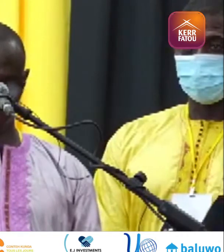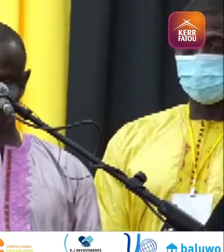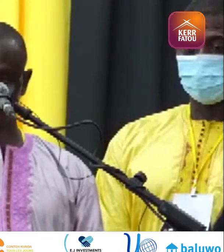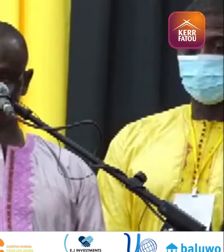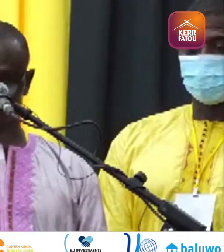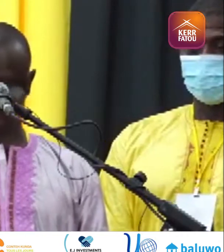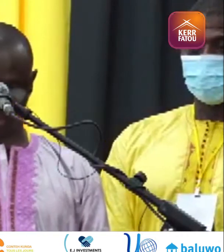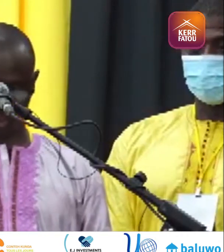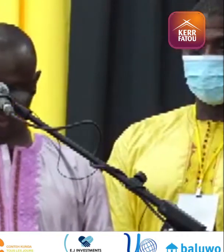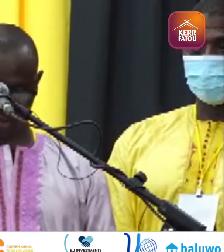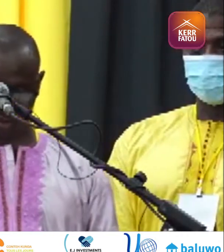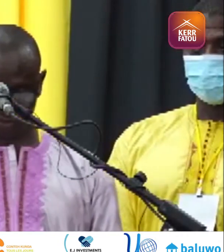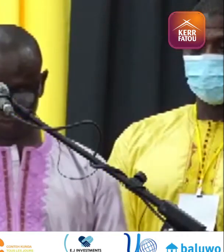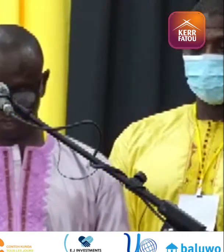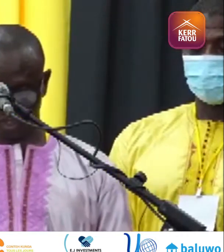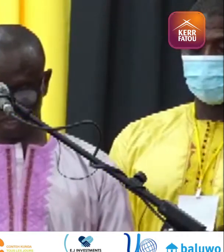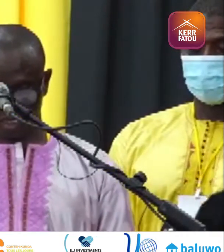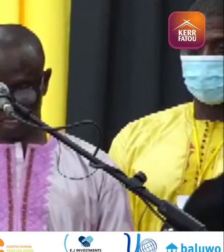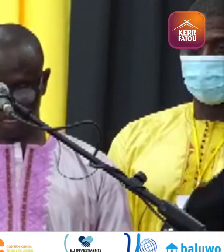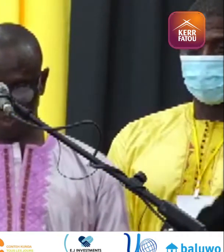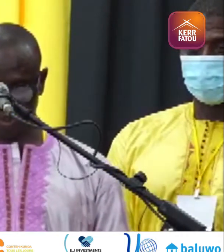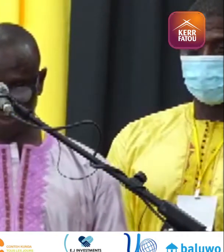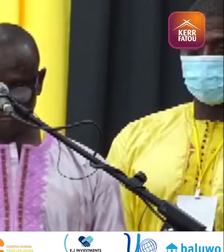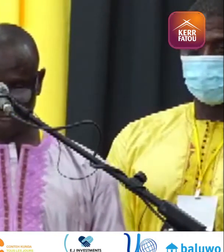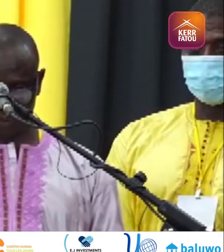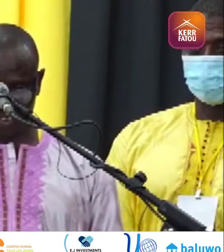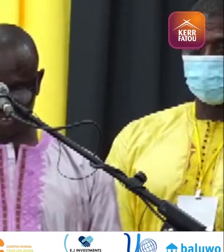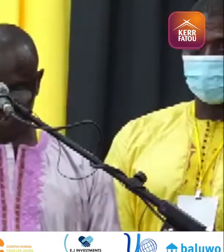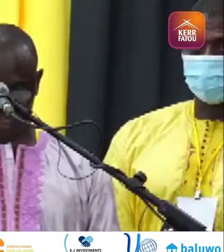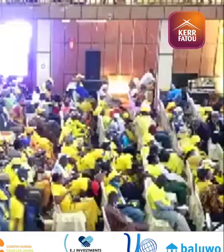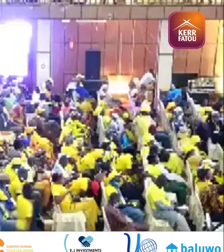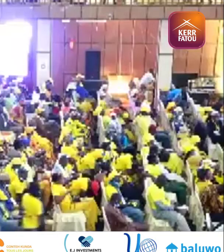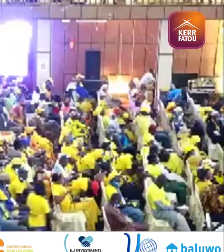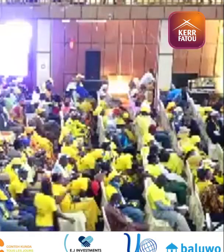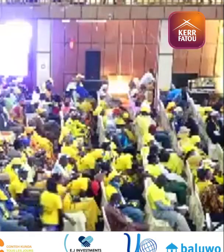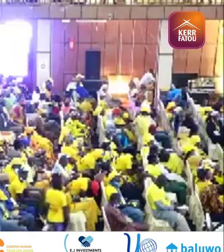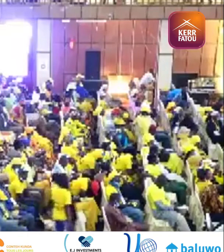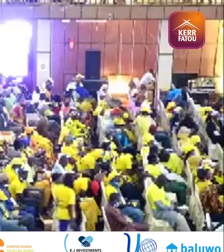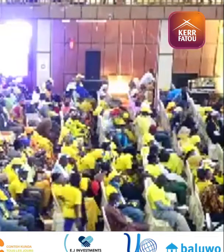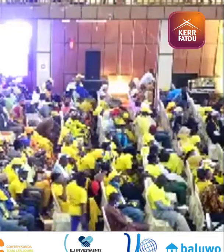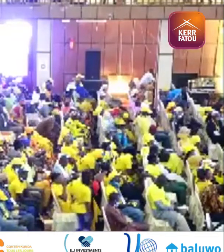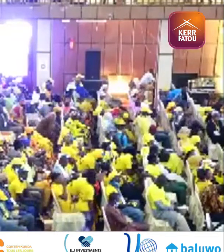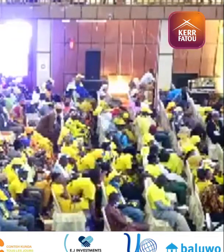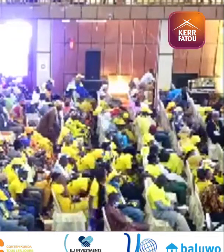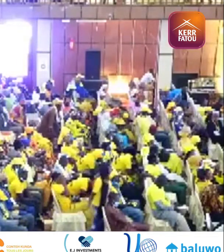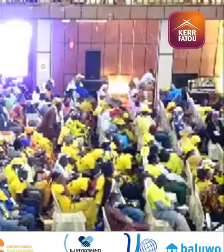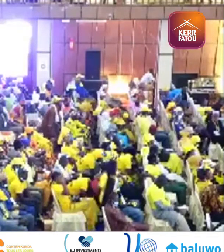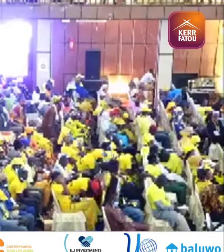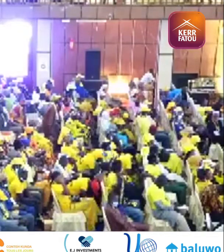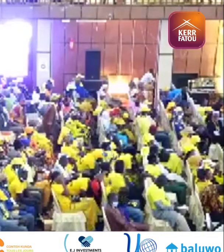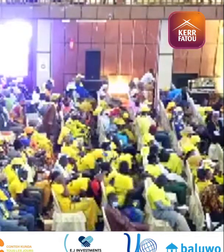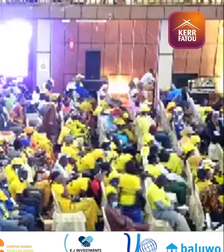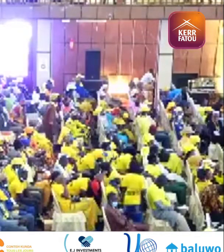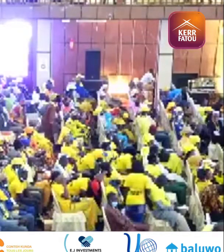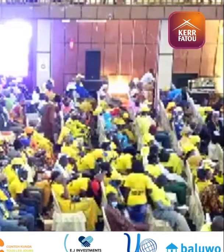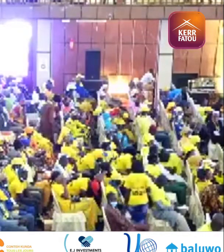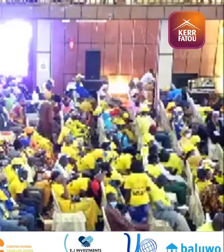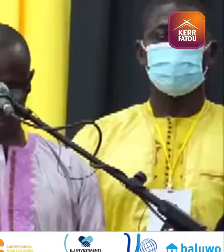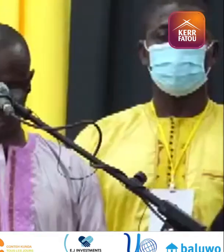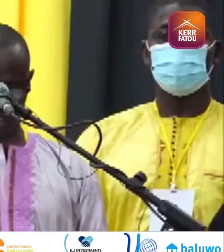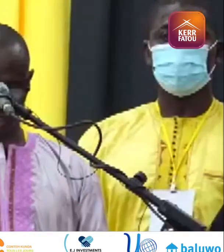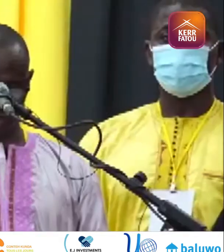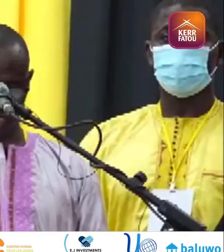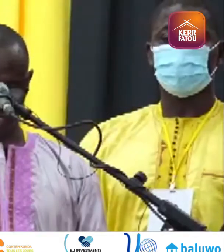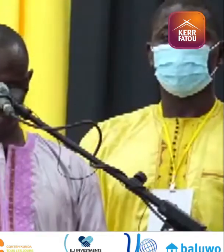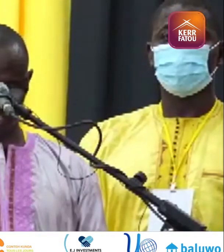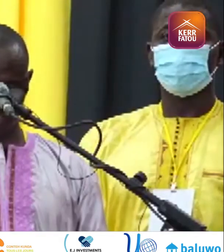the function of the auditor. Amendment of Article 16. Article 16 of the Constitution is amended in subsection 1, paragraph